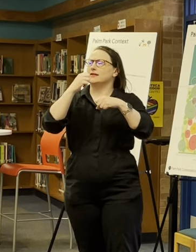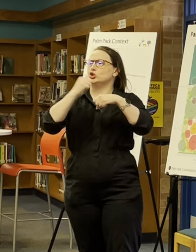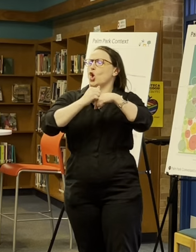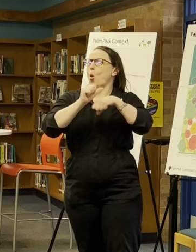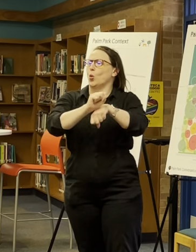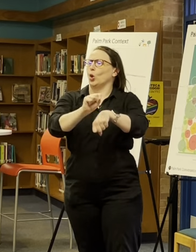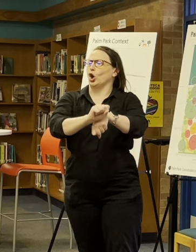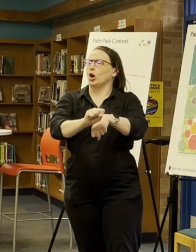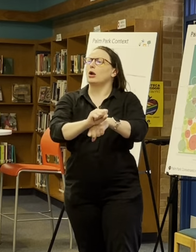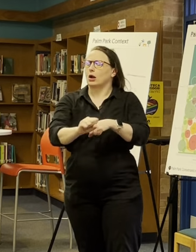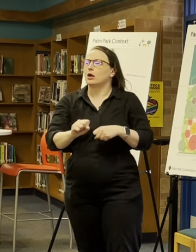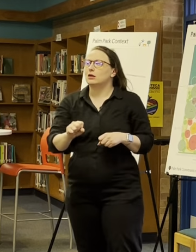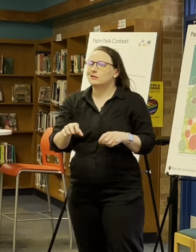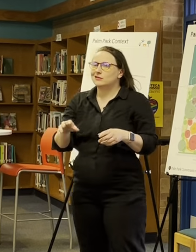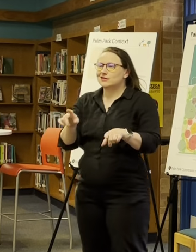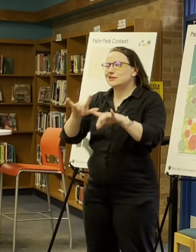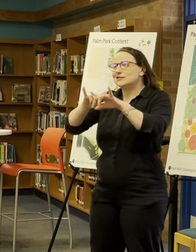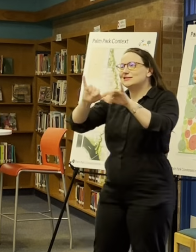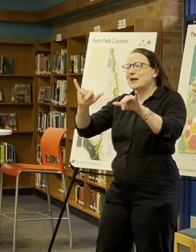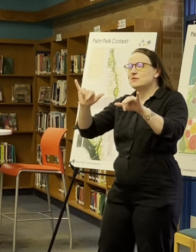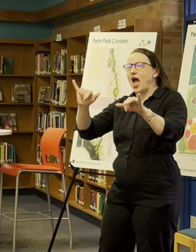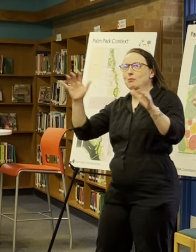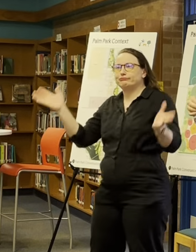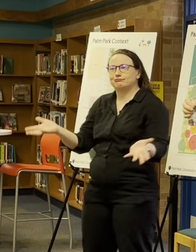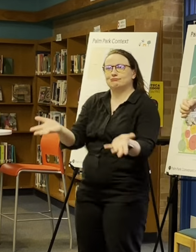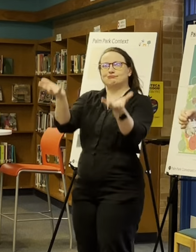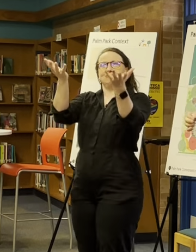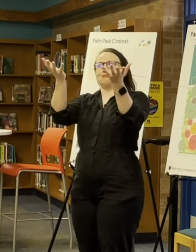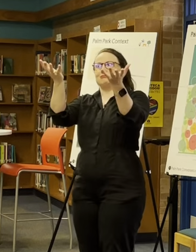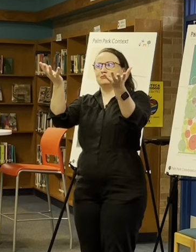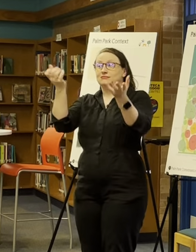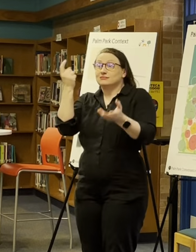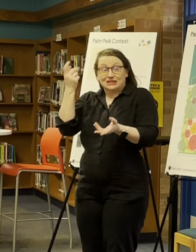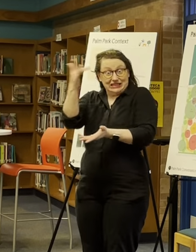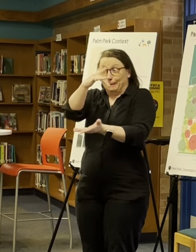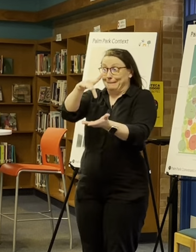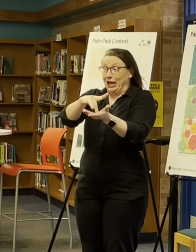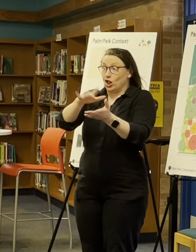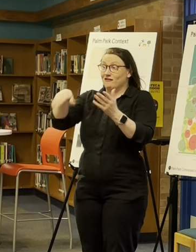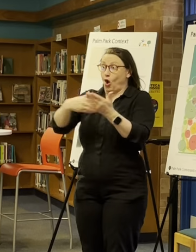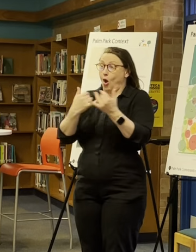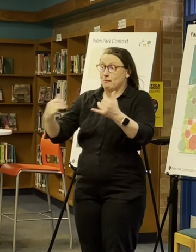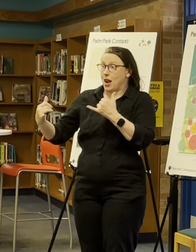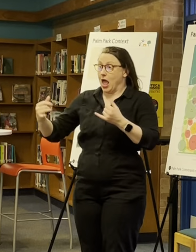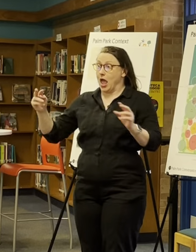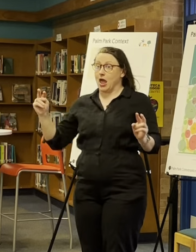this, but also just elevates its presence, which would be in the middle of this playscape.